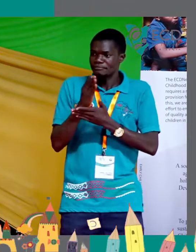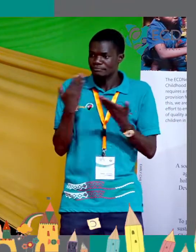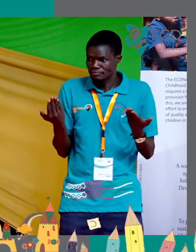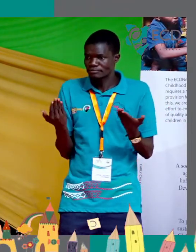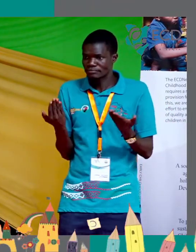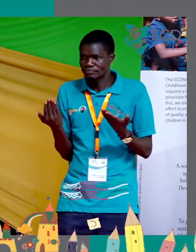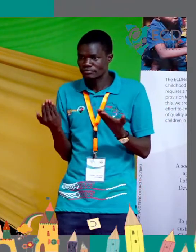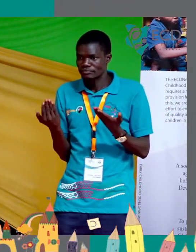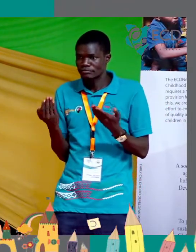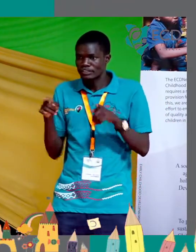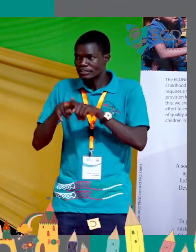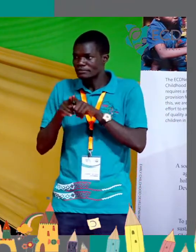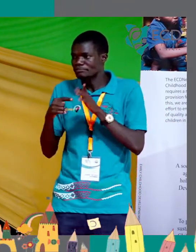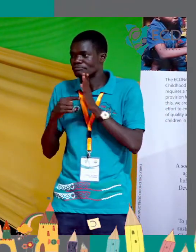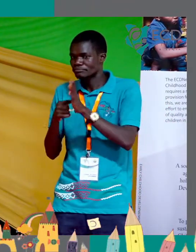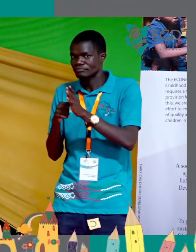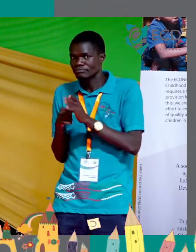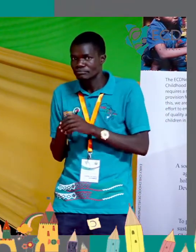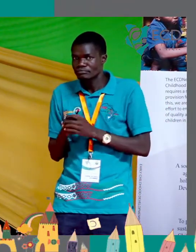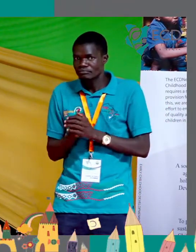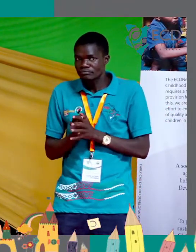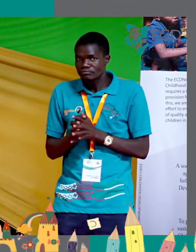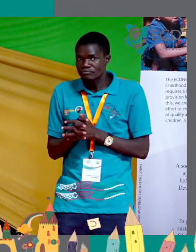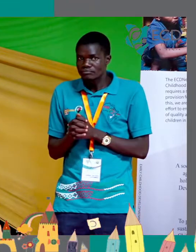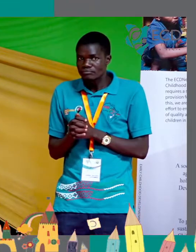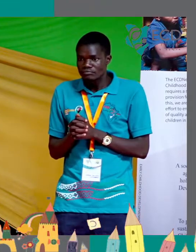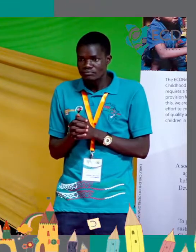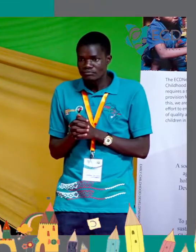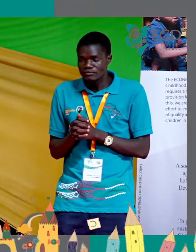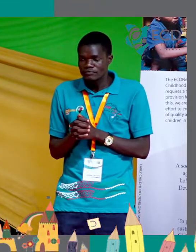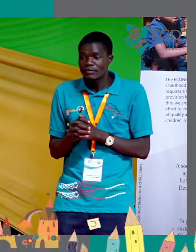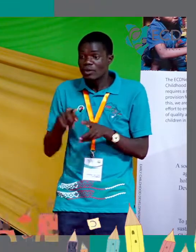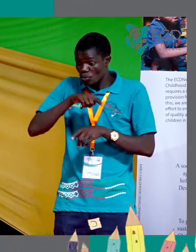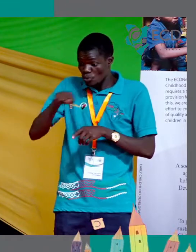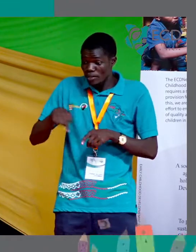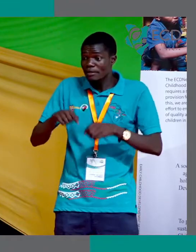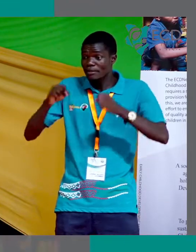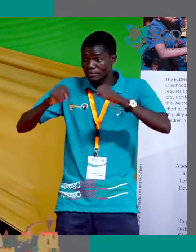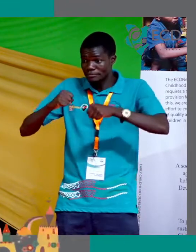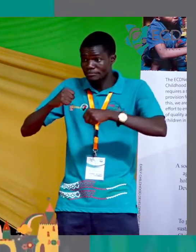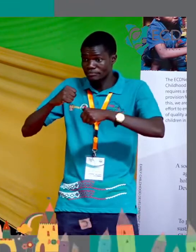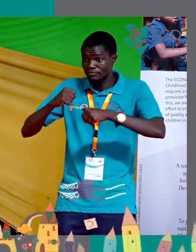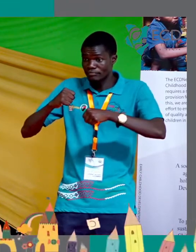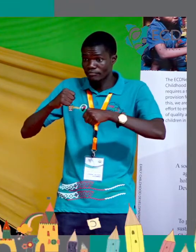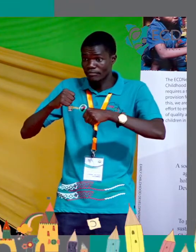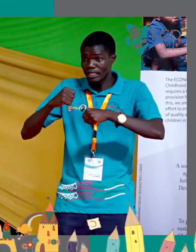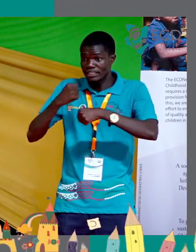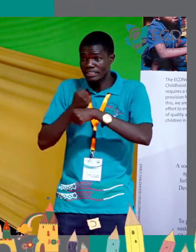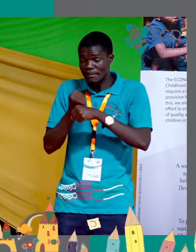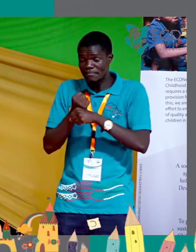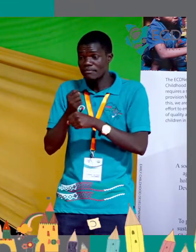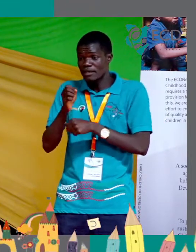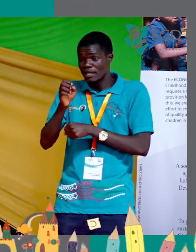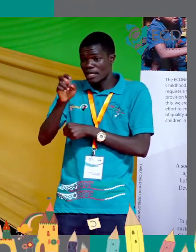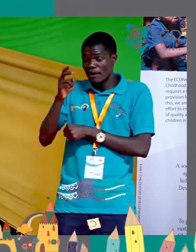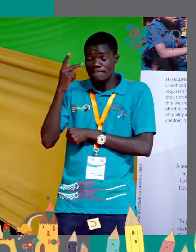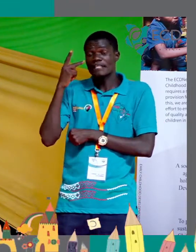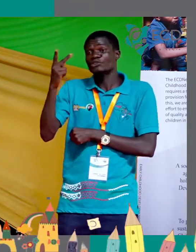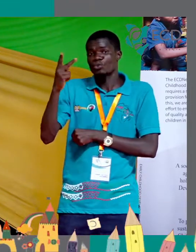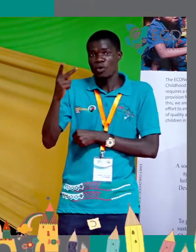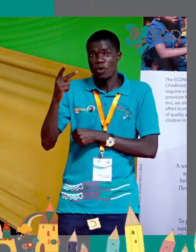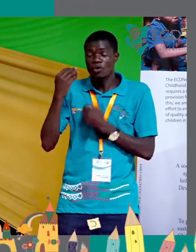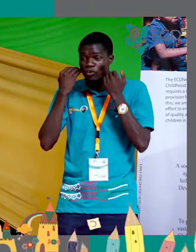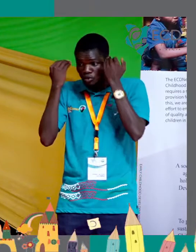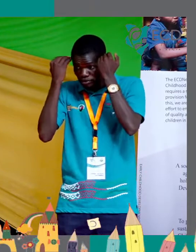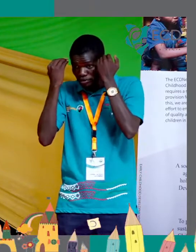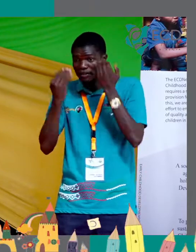to address matters affecting these children. We made use of the virtual courts, and therefore we want to say thank